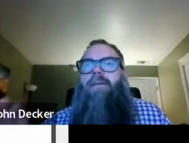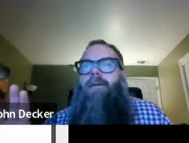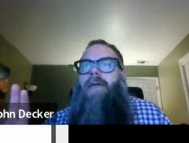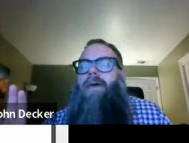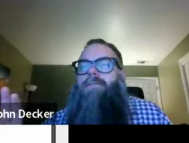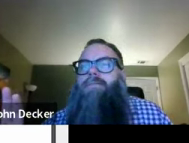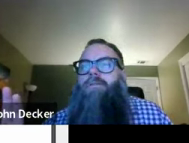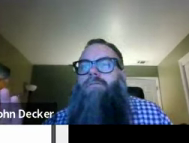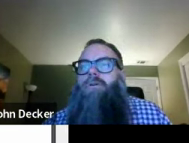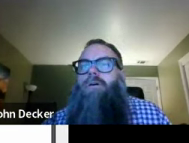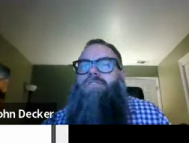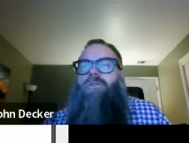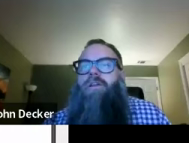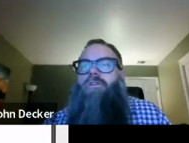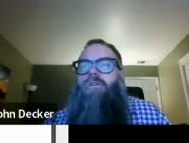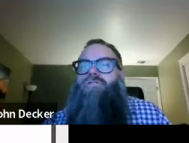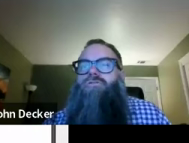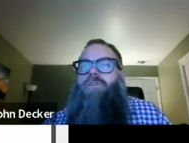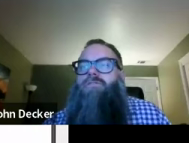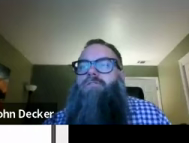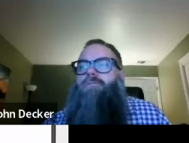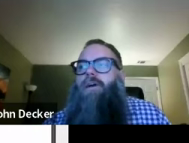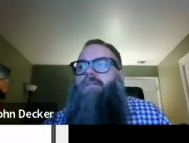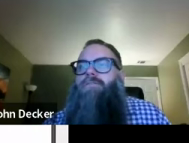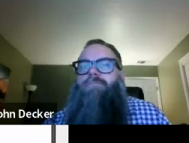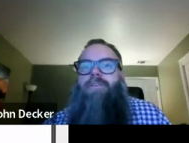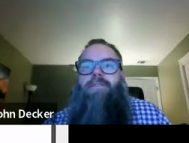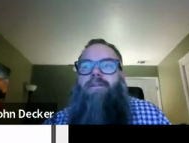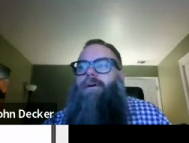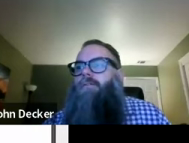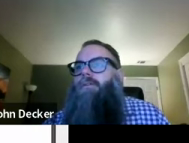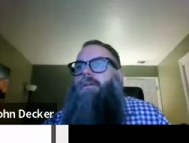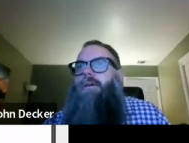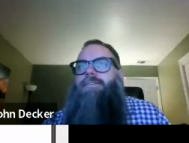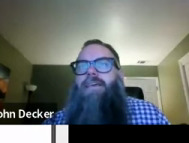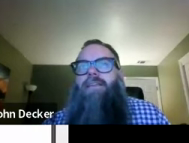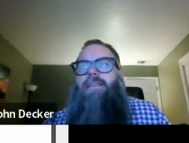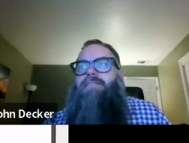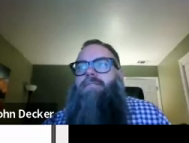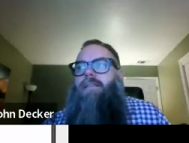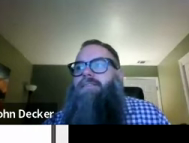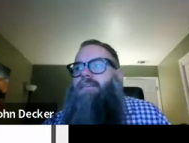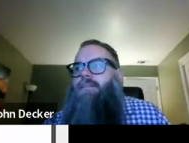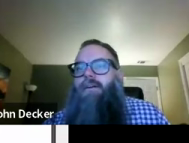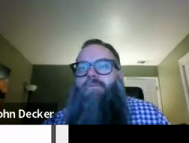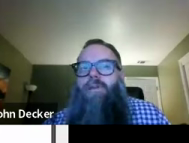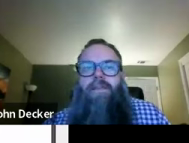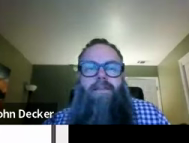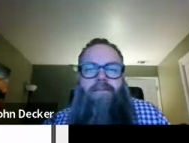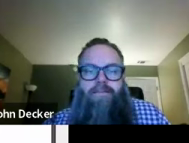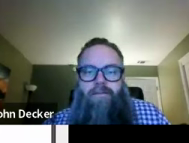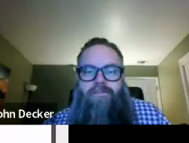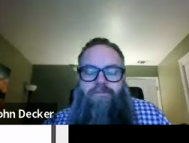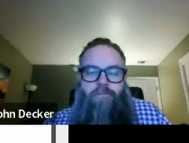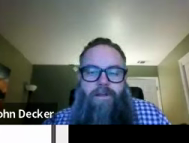in the past. And so just I want to encourage you as service providers to please think about attending this. The last thing that